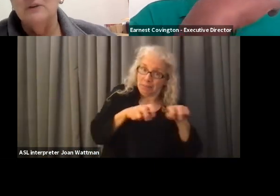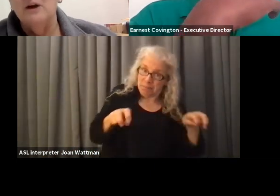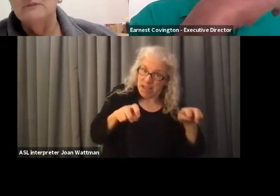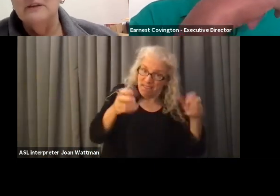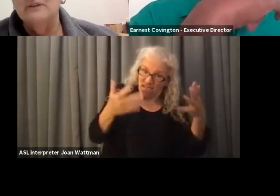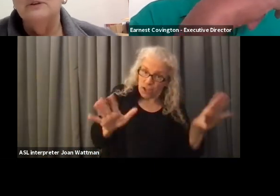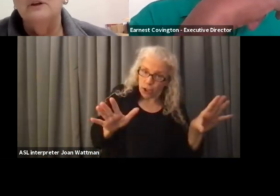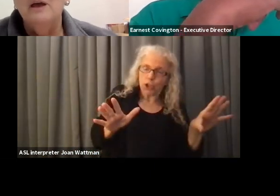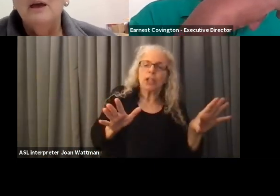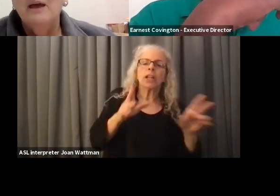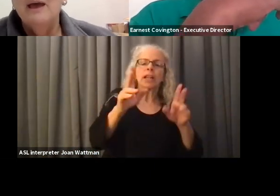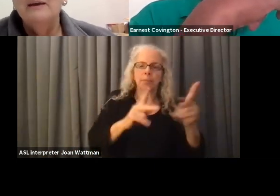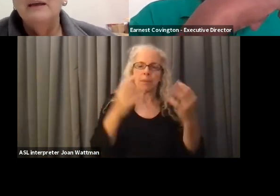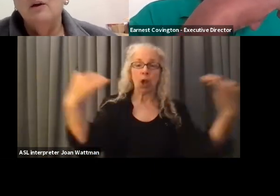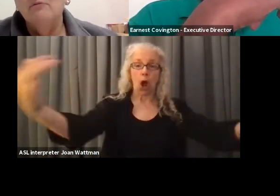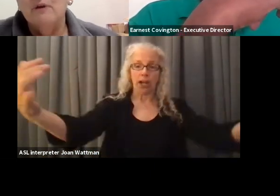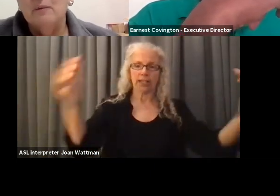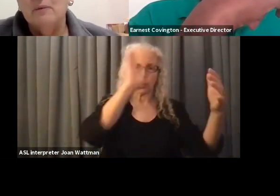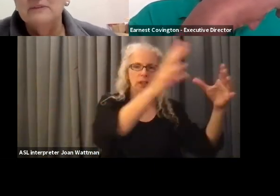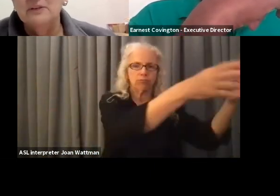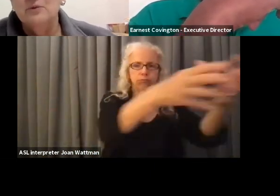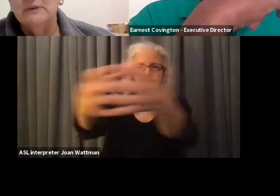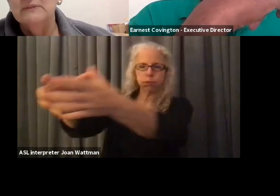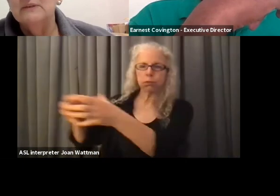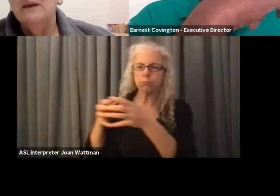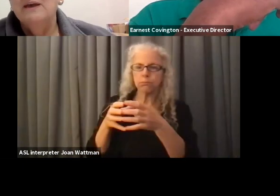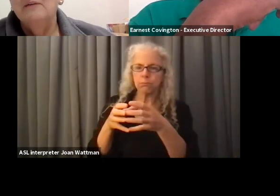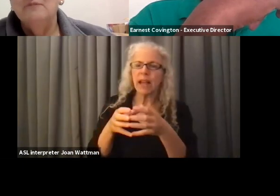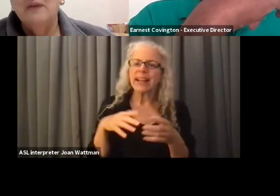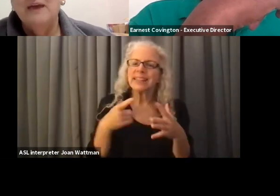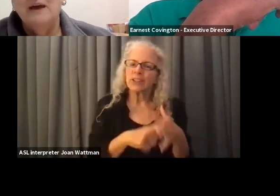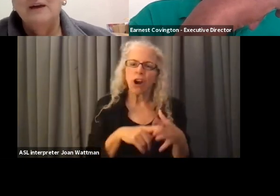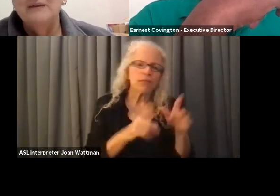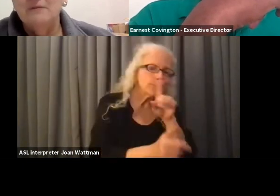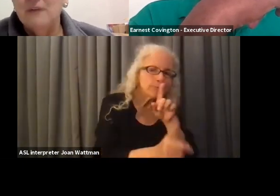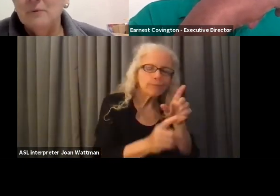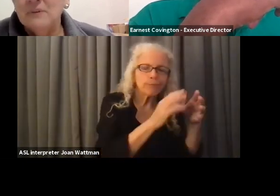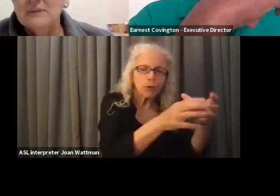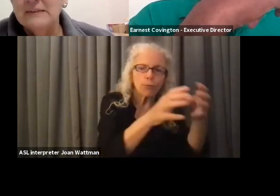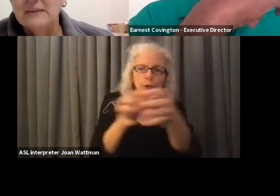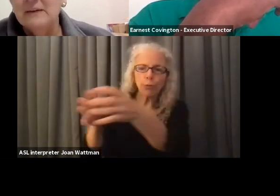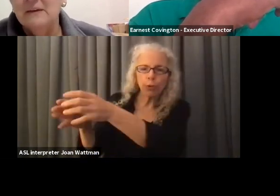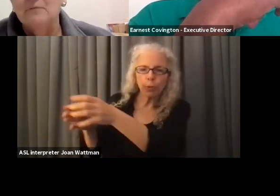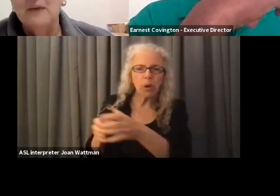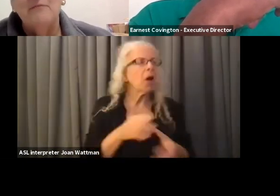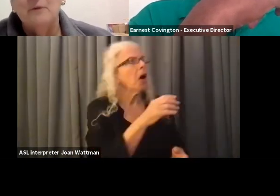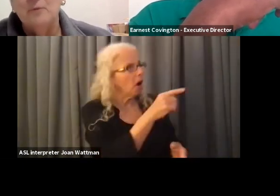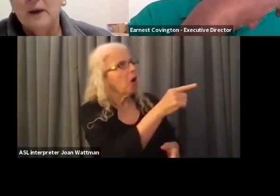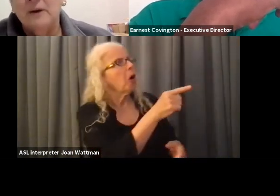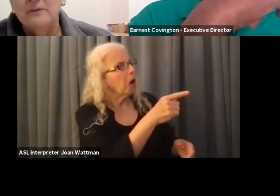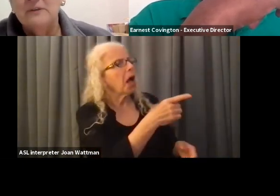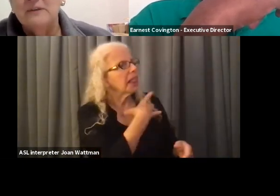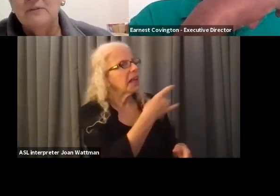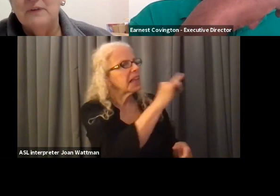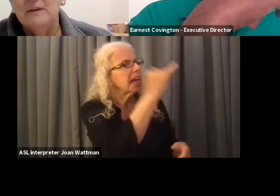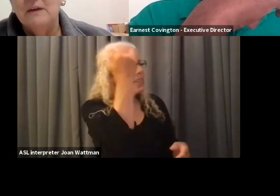jumpstart the conversation and hear from the constituents if they identify with this idea, if they have other